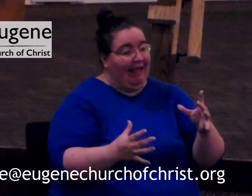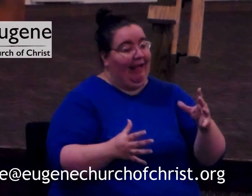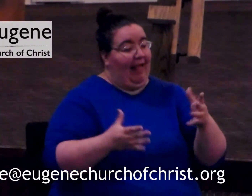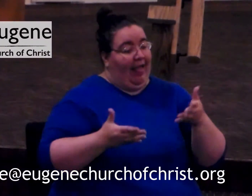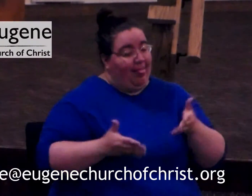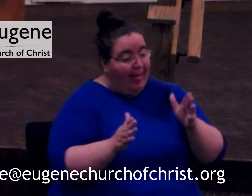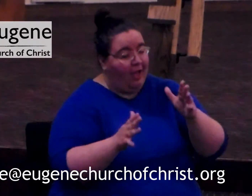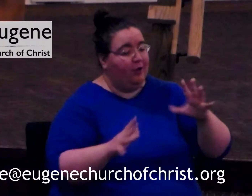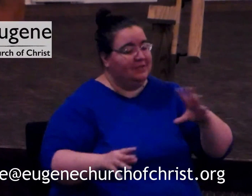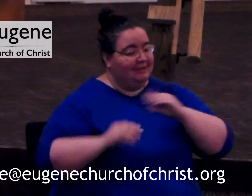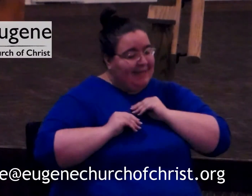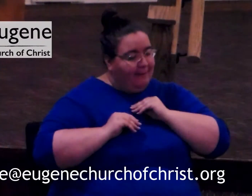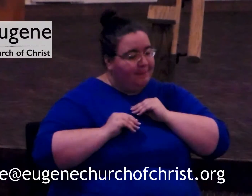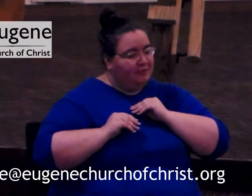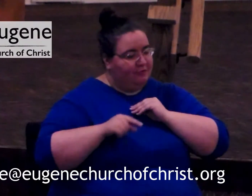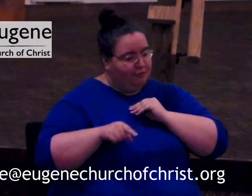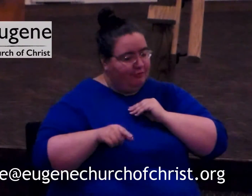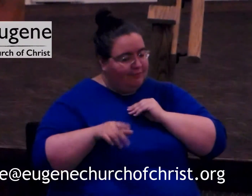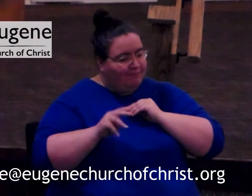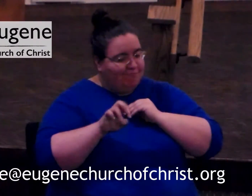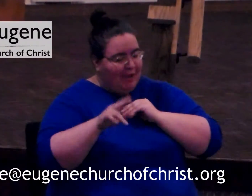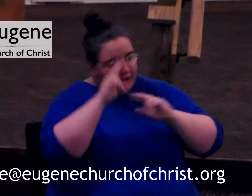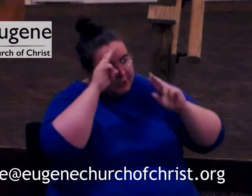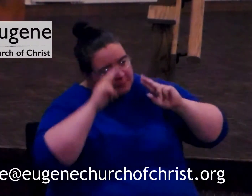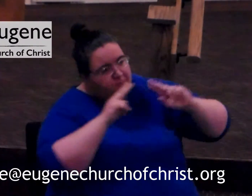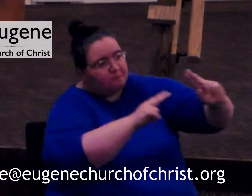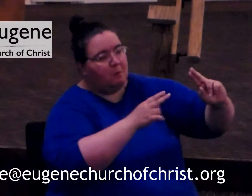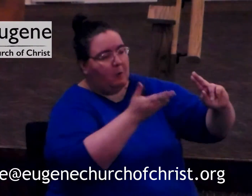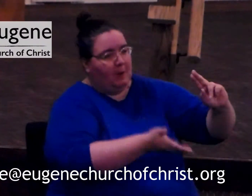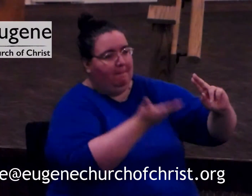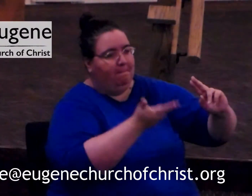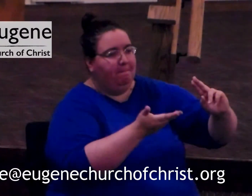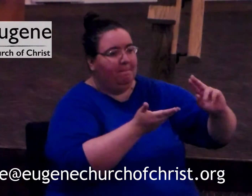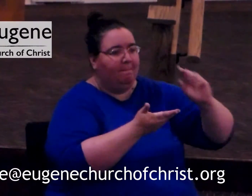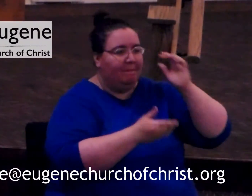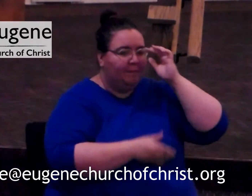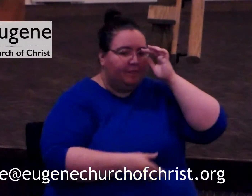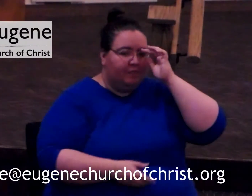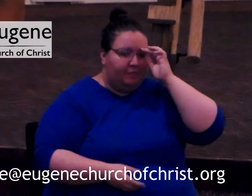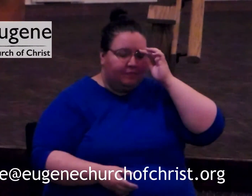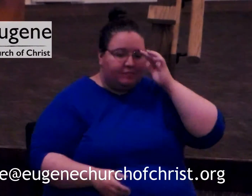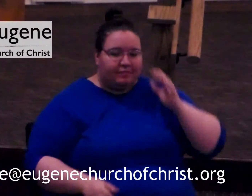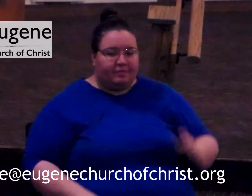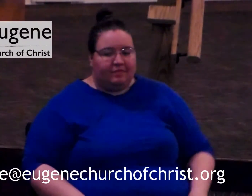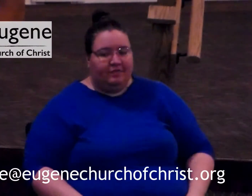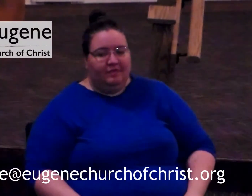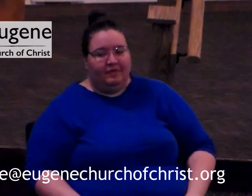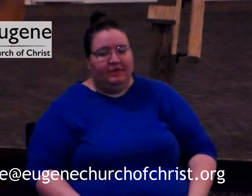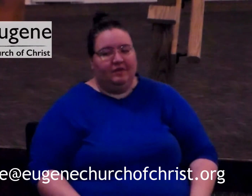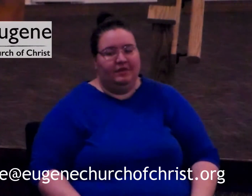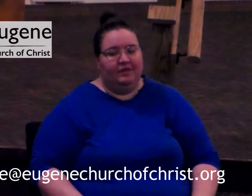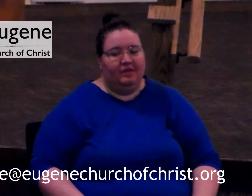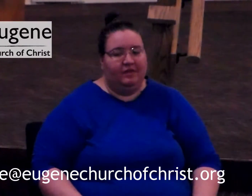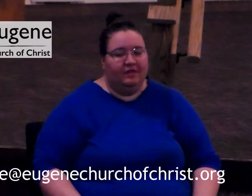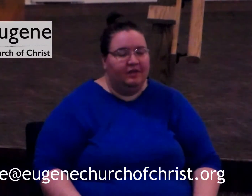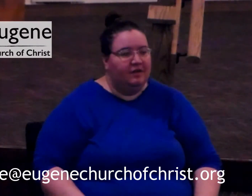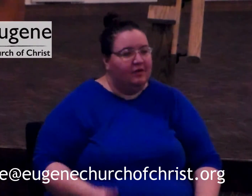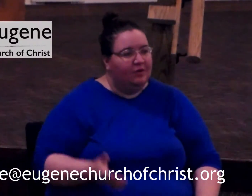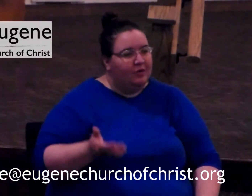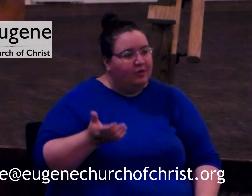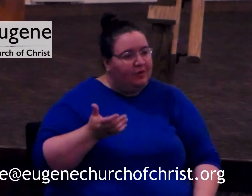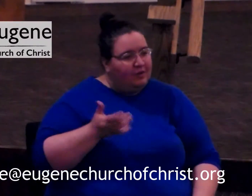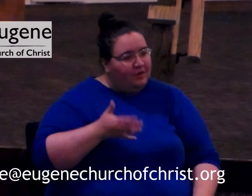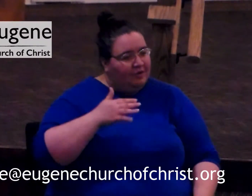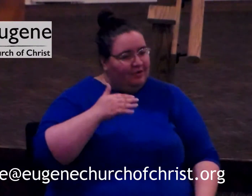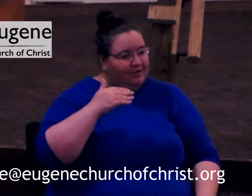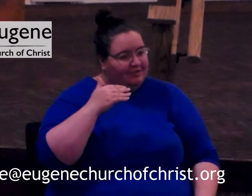We don't completely understand what it's like. How small a price would a year's wages seem if your brother who had